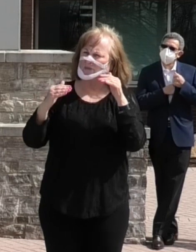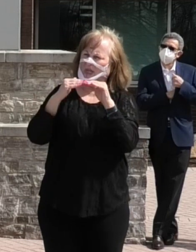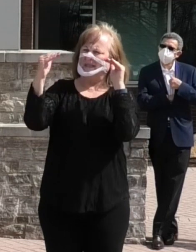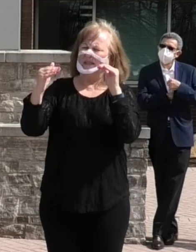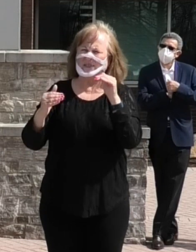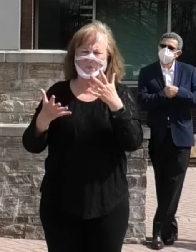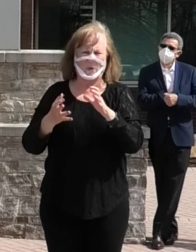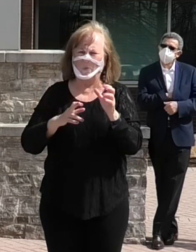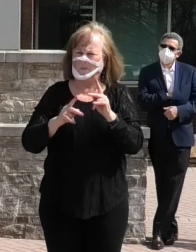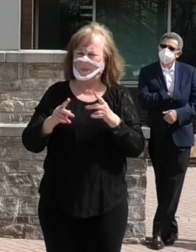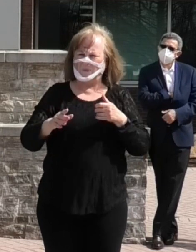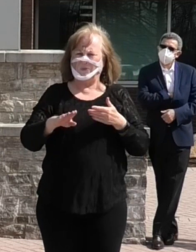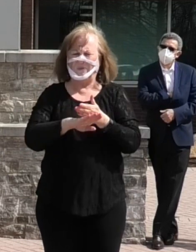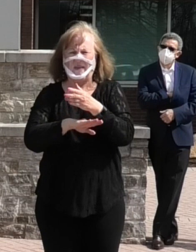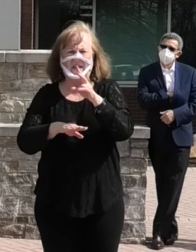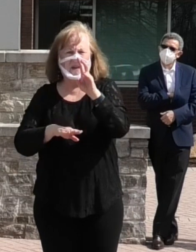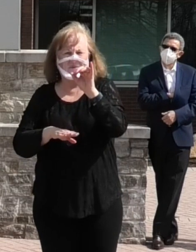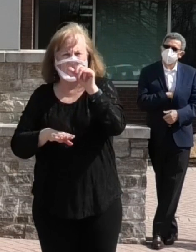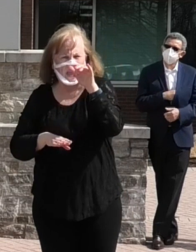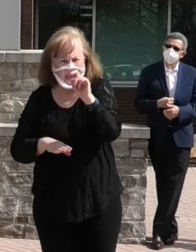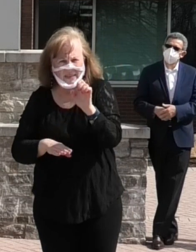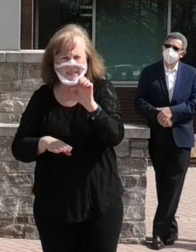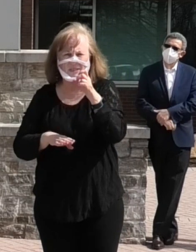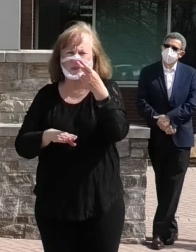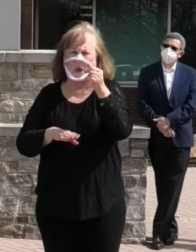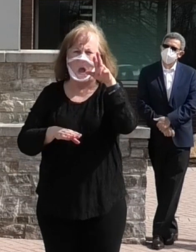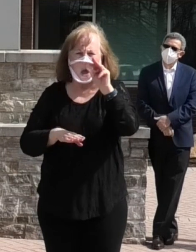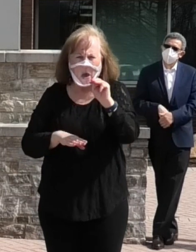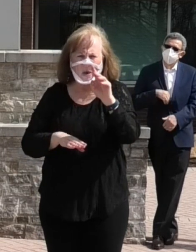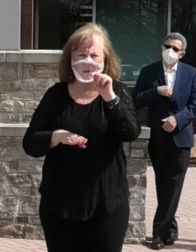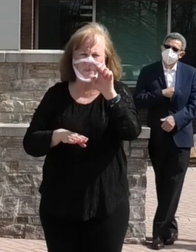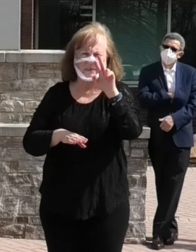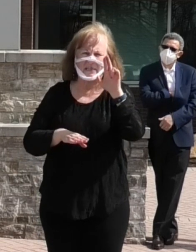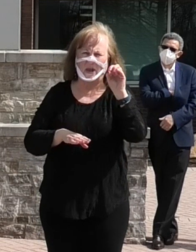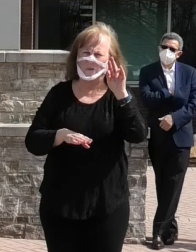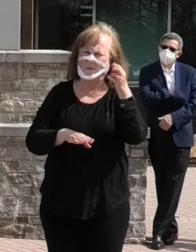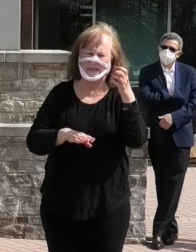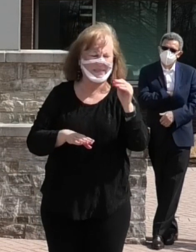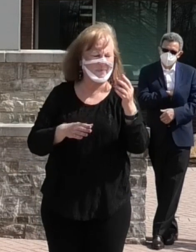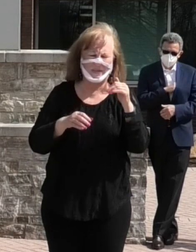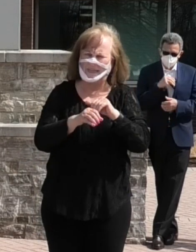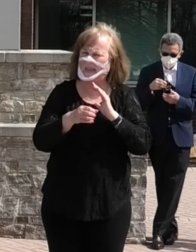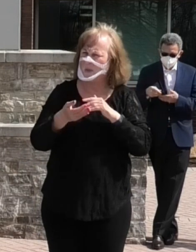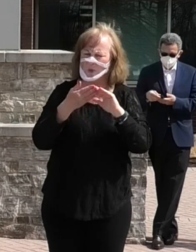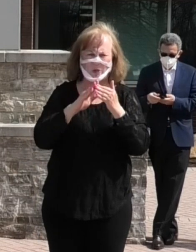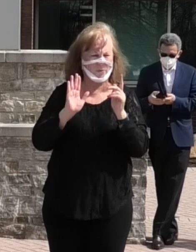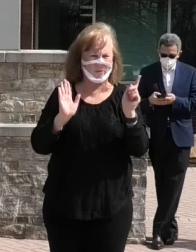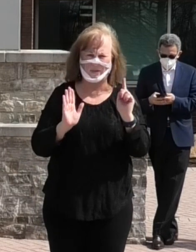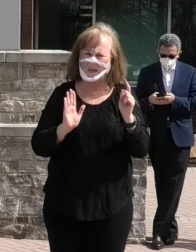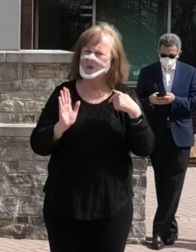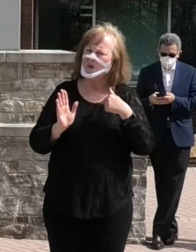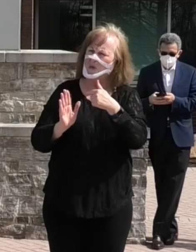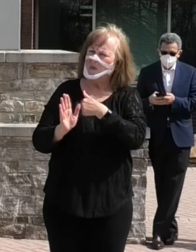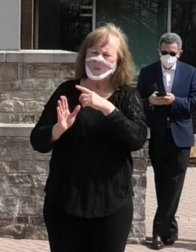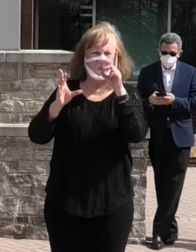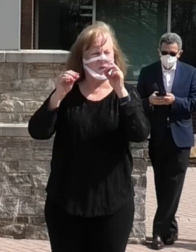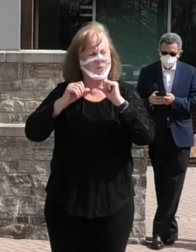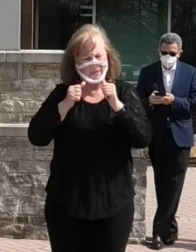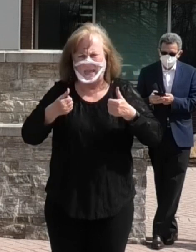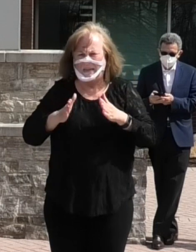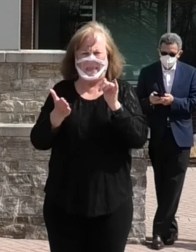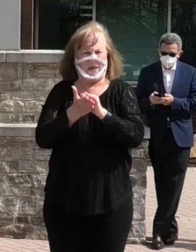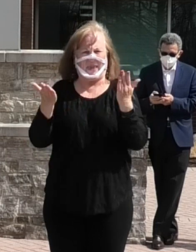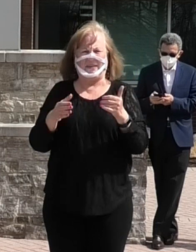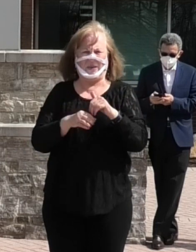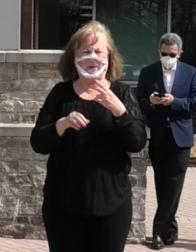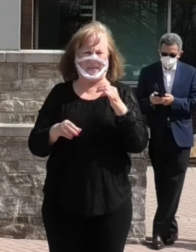inflict violence, harm, or terrorism in our community, of anybody. We do not allow that